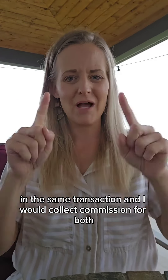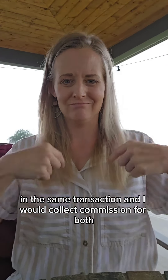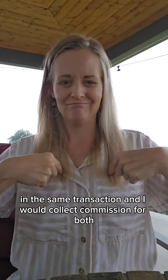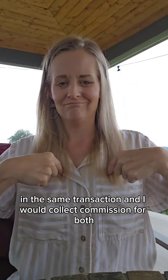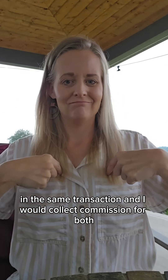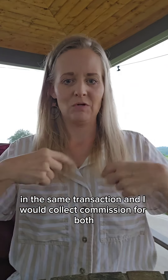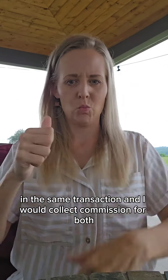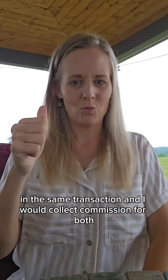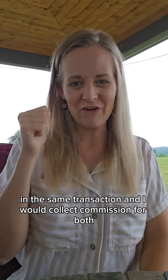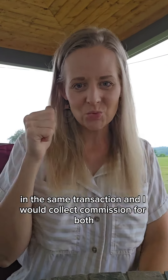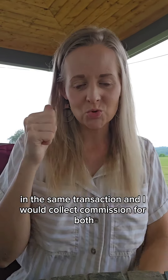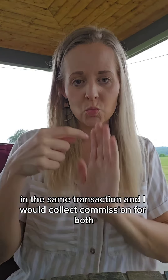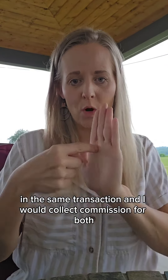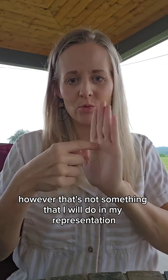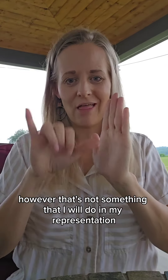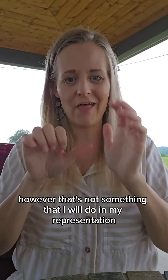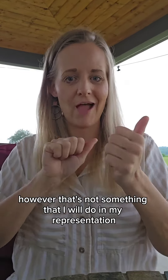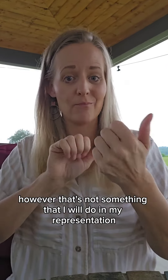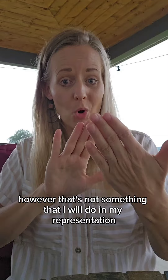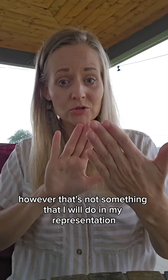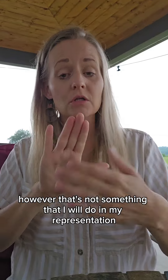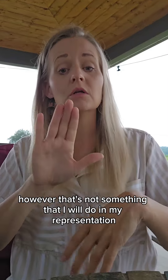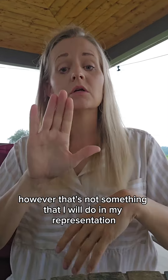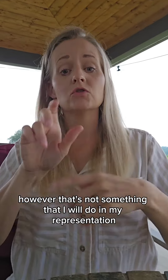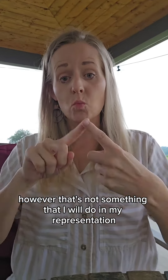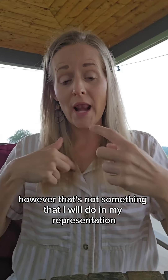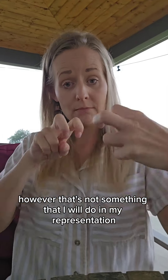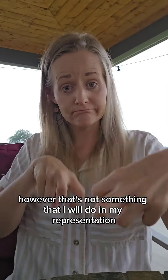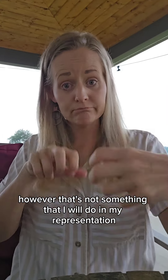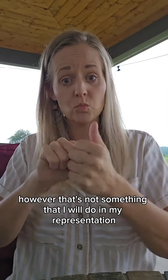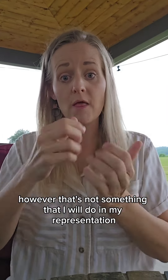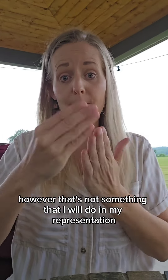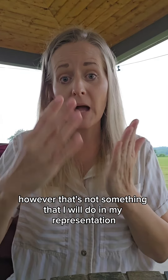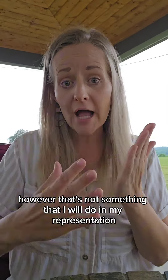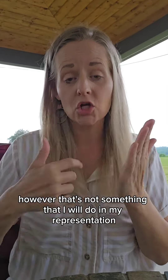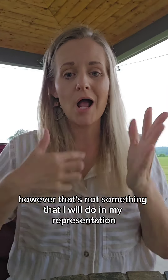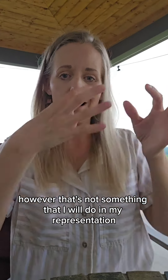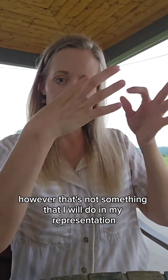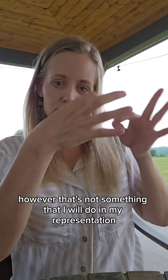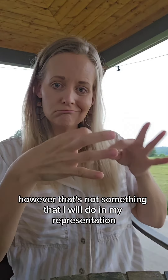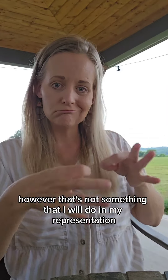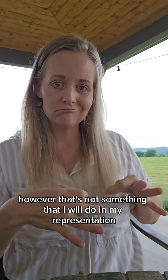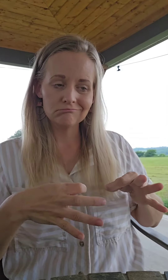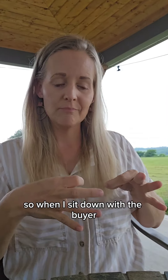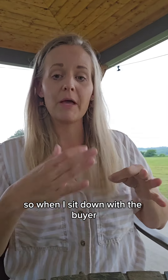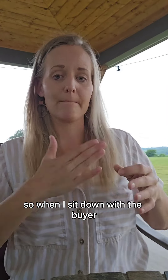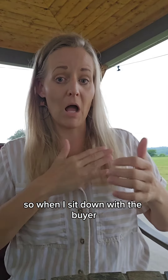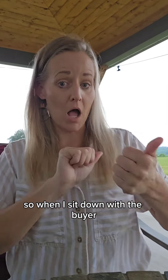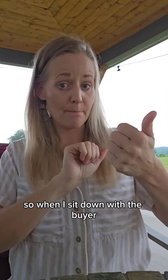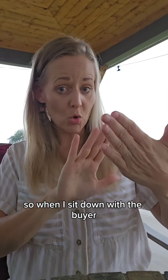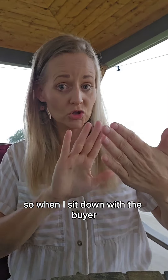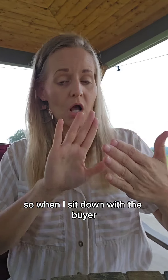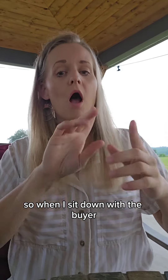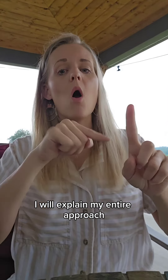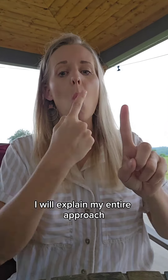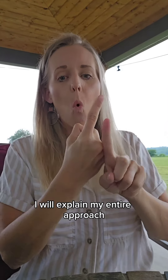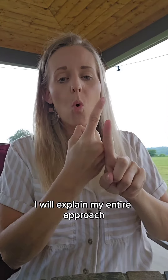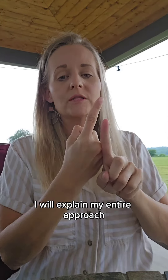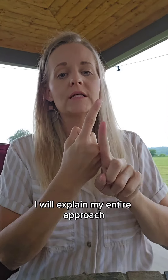collect commission for both. However, that's not something that I will do in my representation. So when I sit down with the buyer, I will explain my